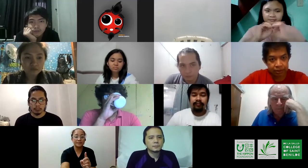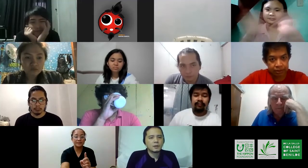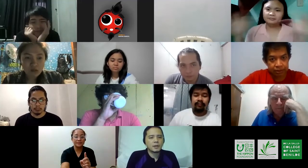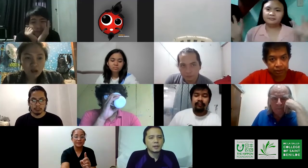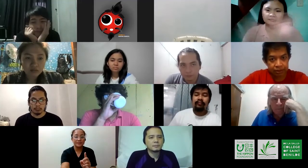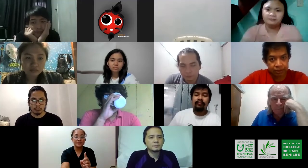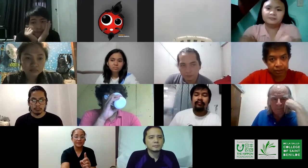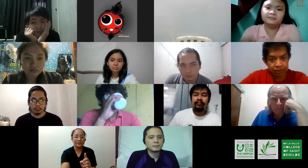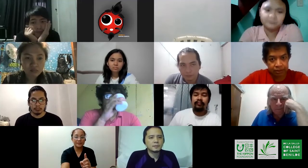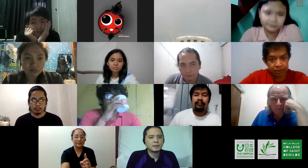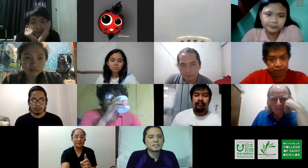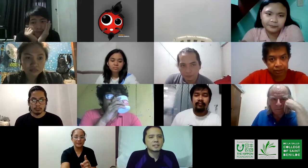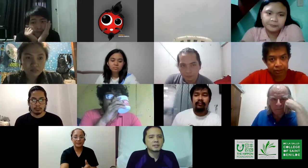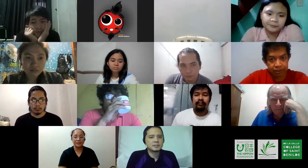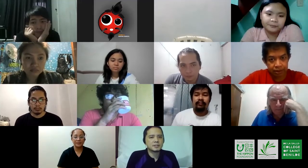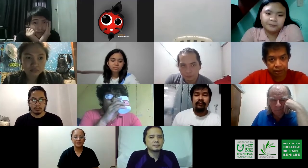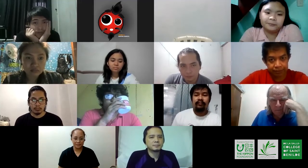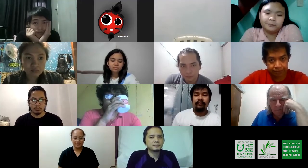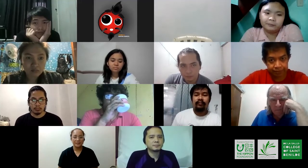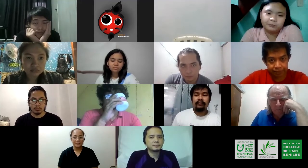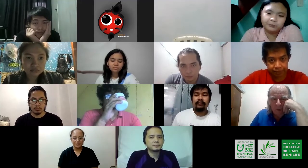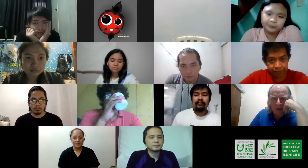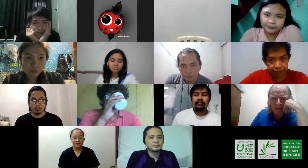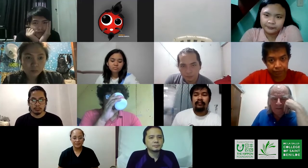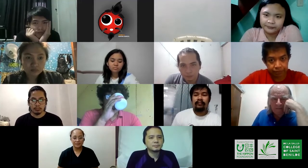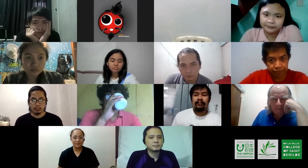Okay, that's clear, sir. Okay.